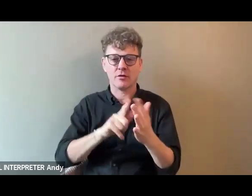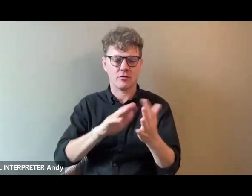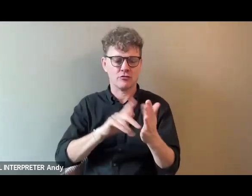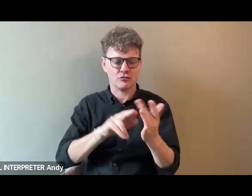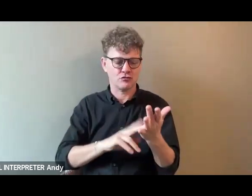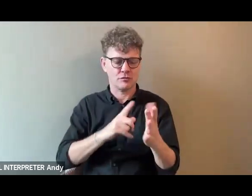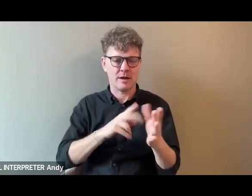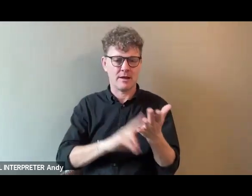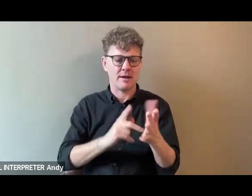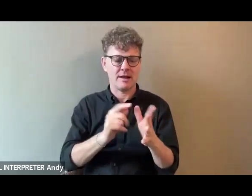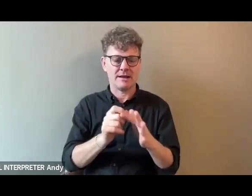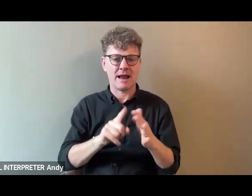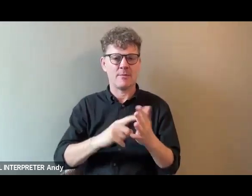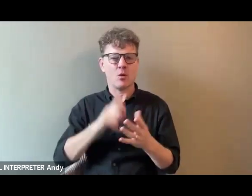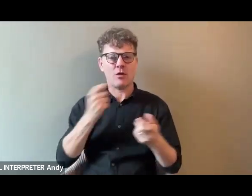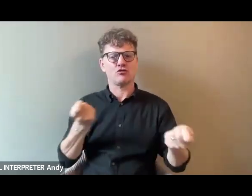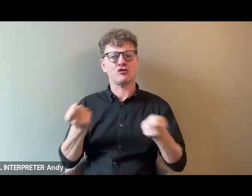chairing the session. Jemima's